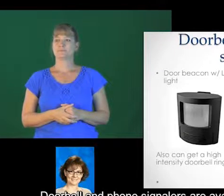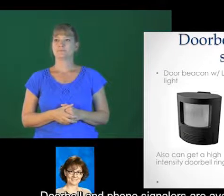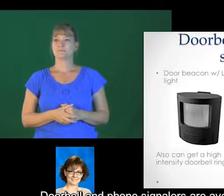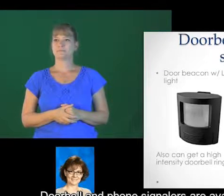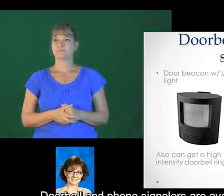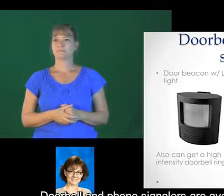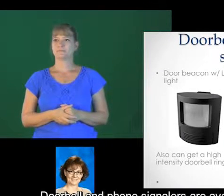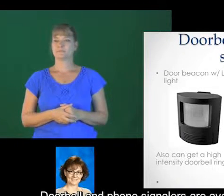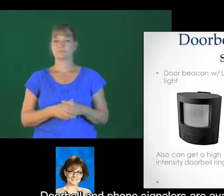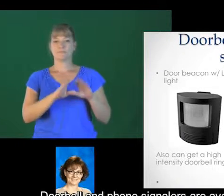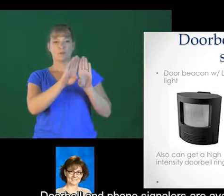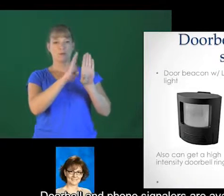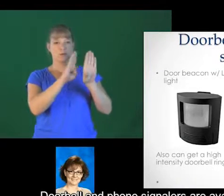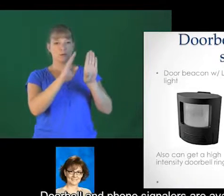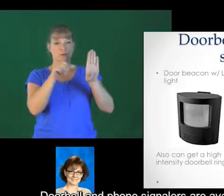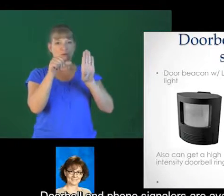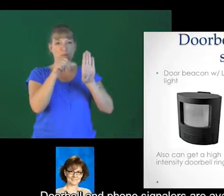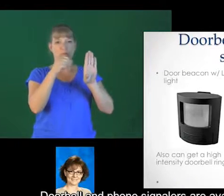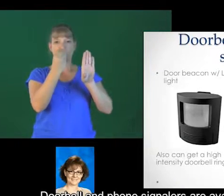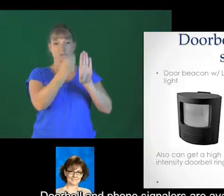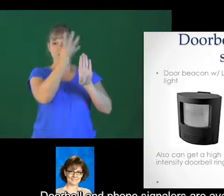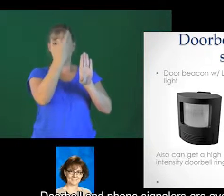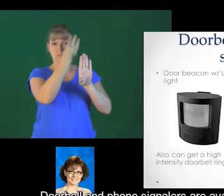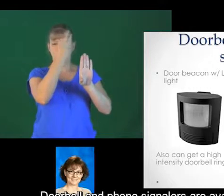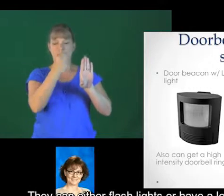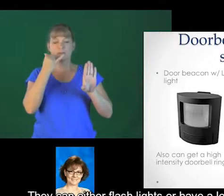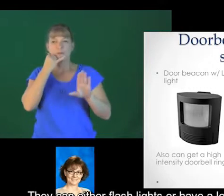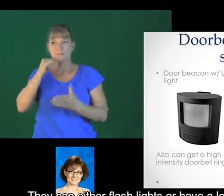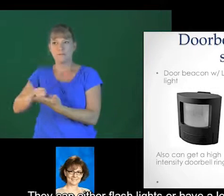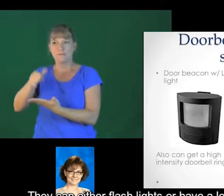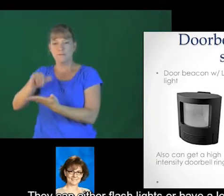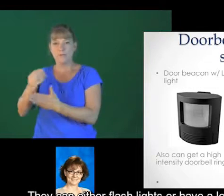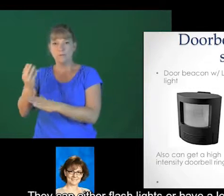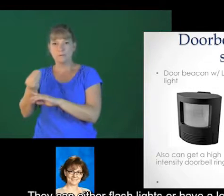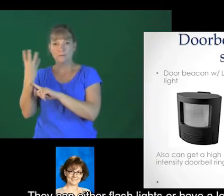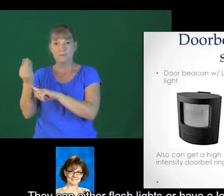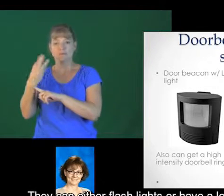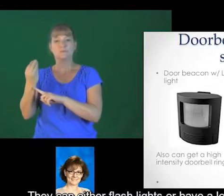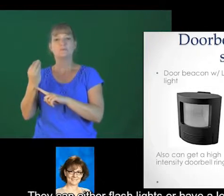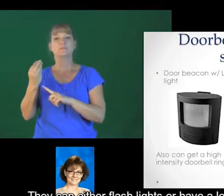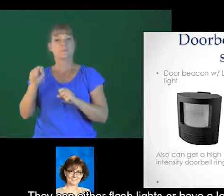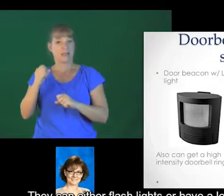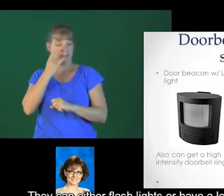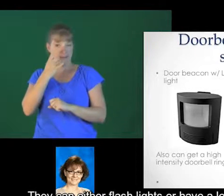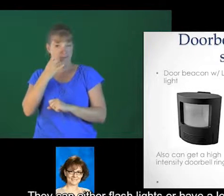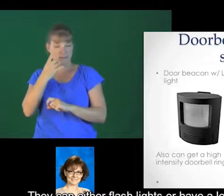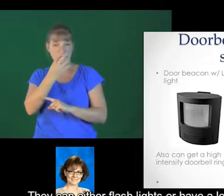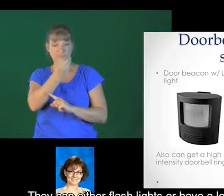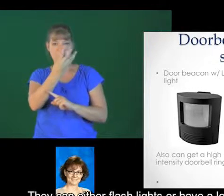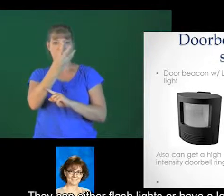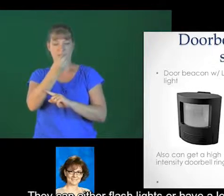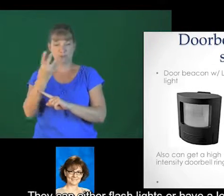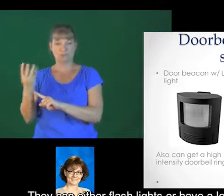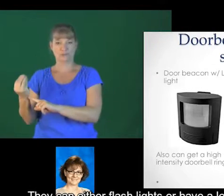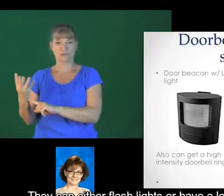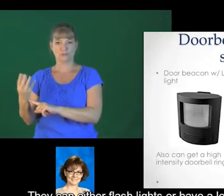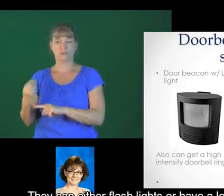And doorbell and phone signalers are available, and they can either flash lights or have